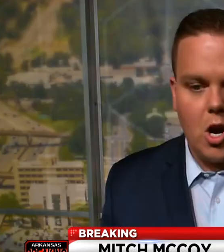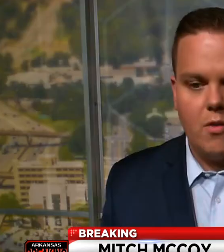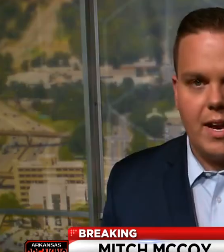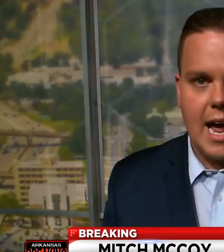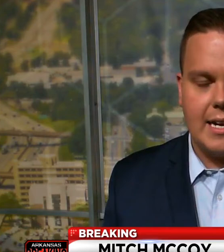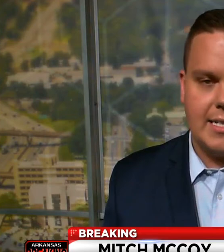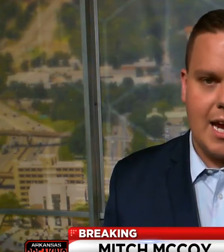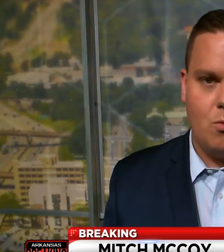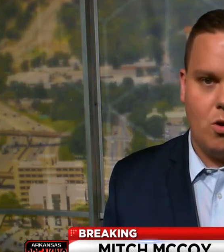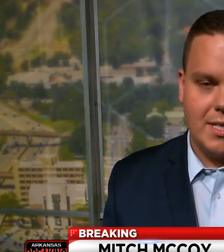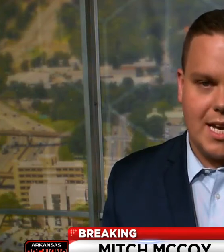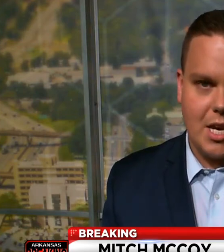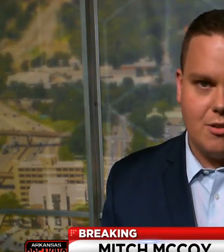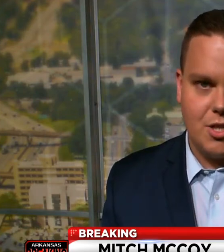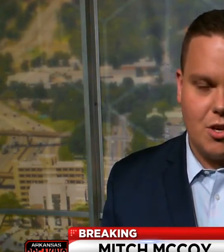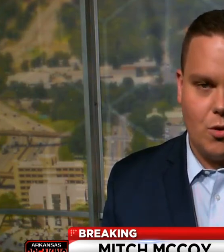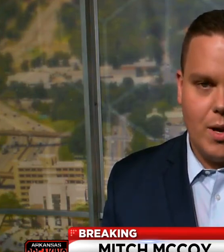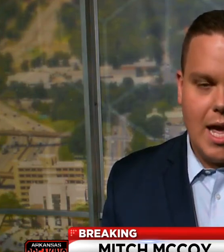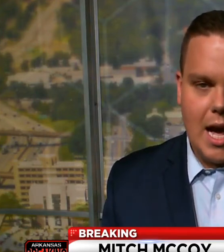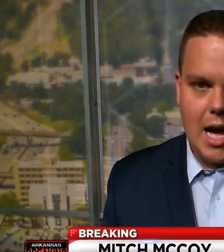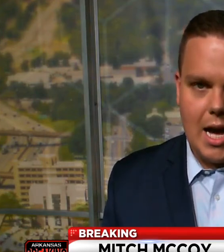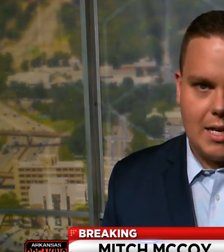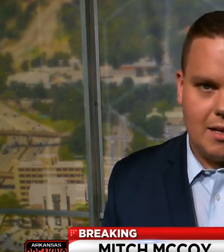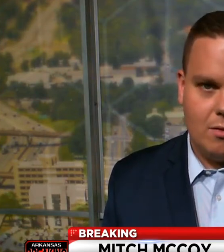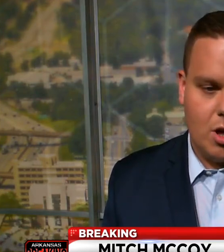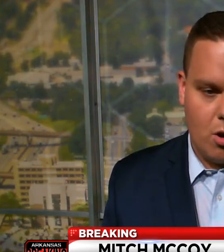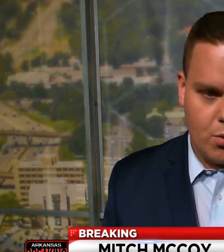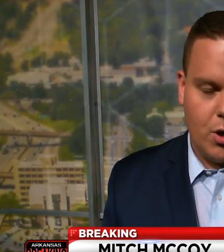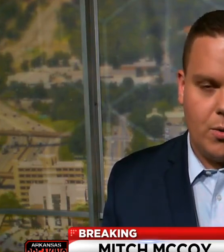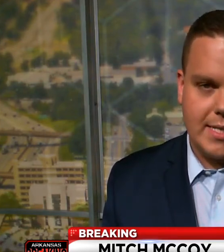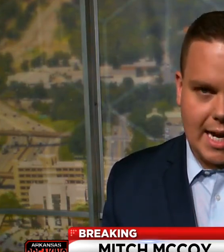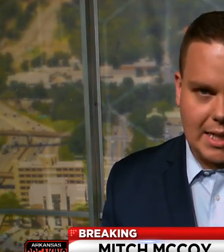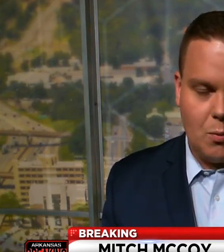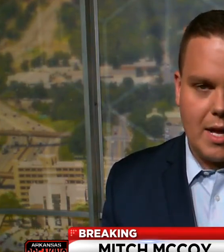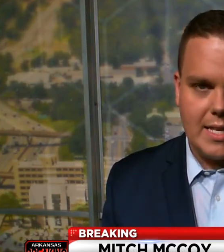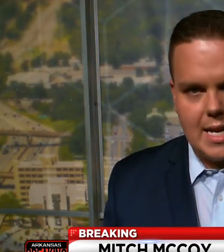follow COVID-19. We'll continue to go through exactly what the Secretary